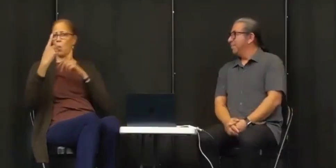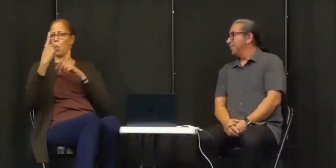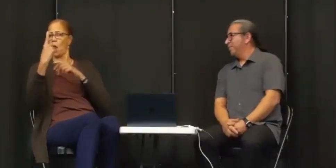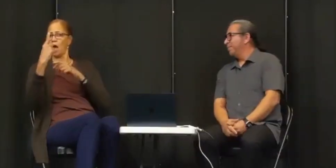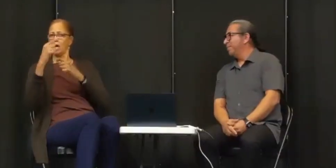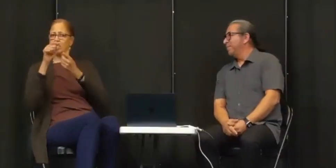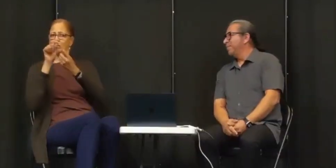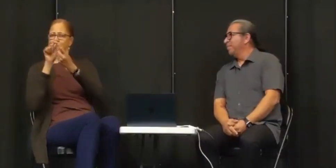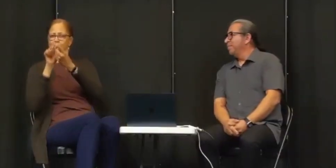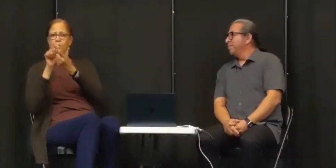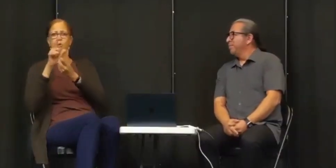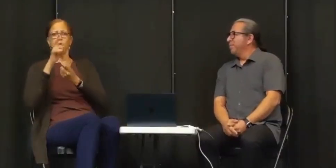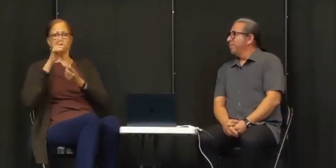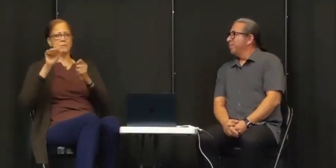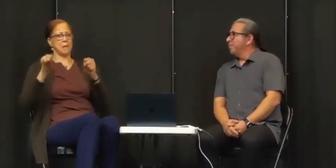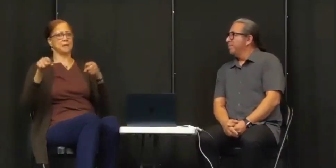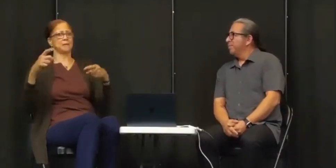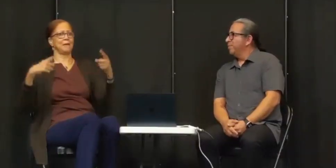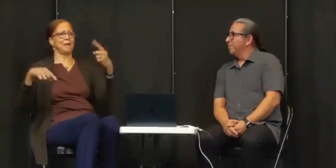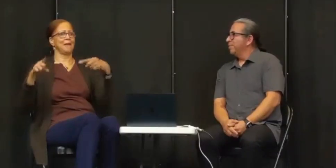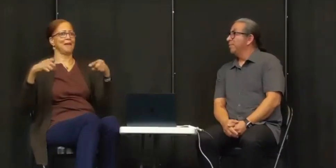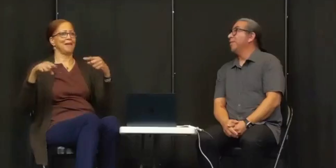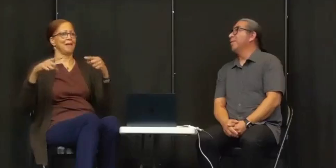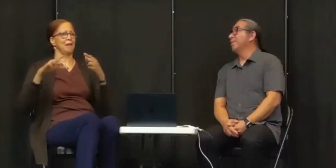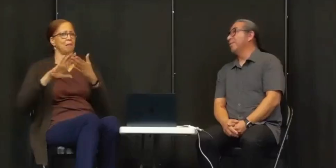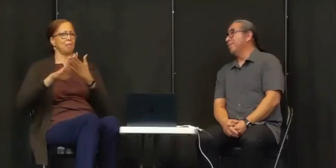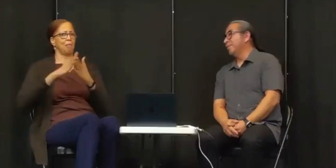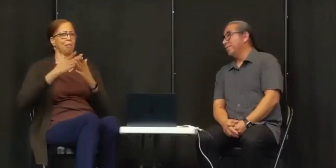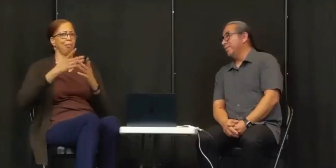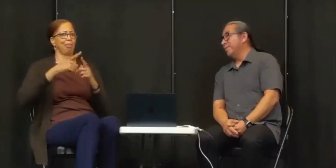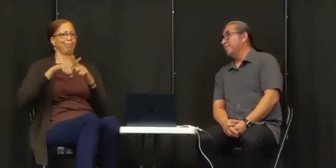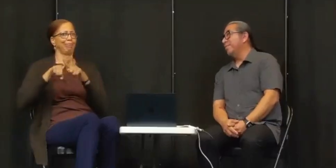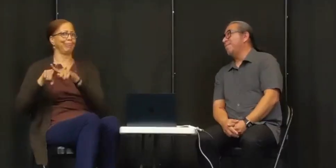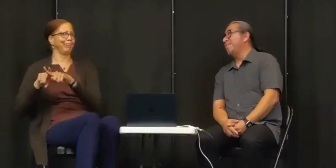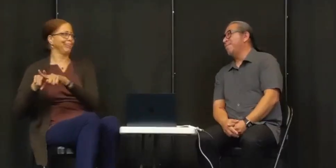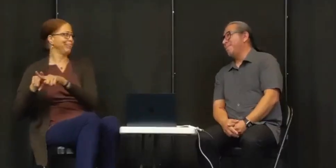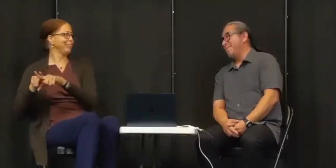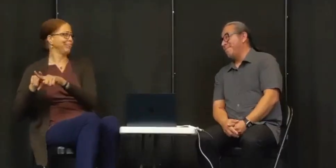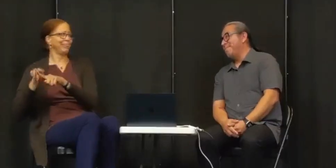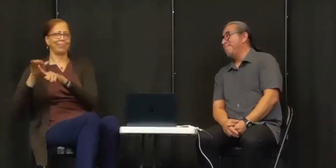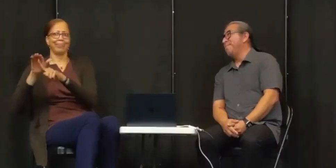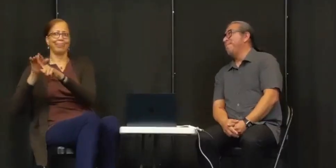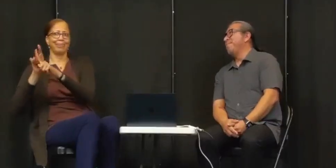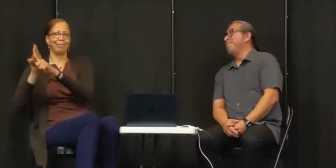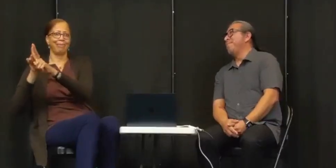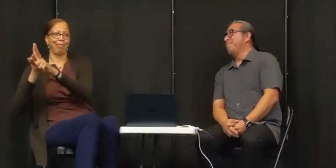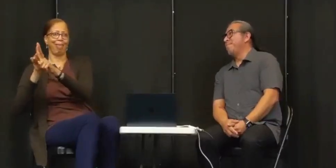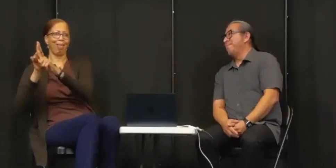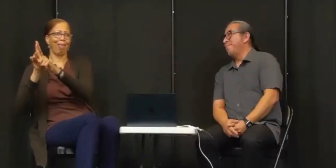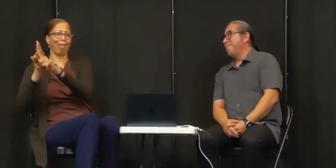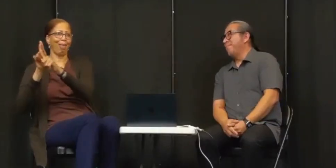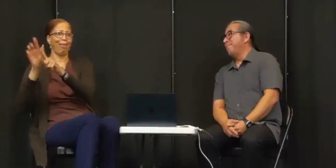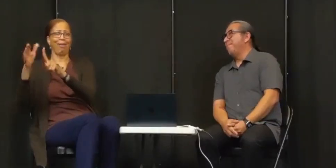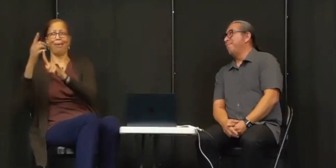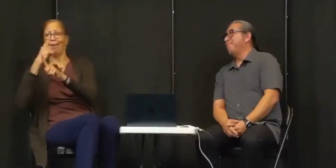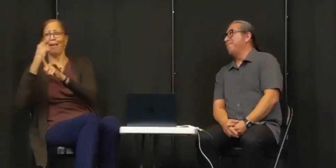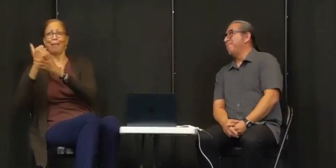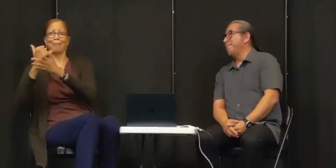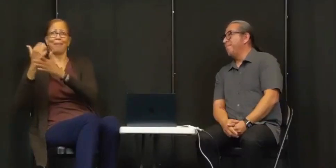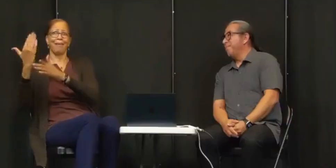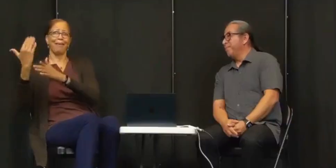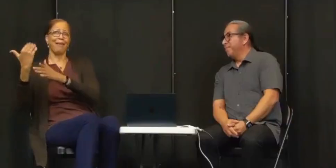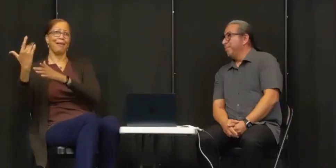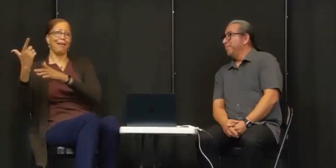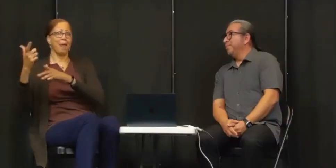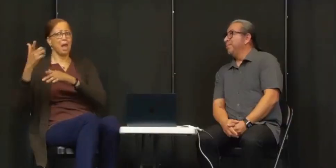And some of you may have one specific person who can sign, and we can become really reliant on them,